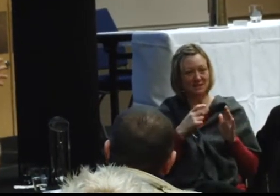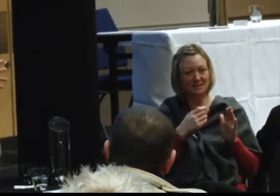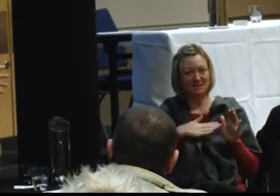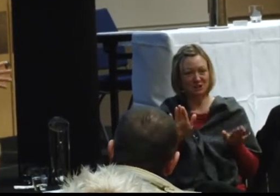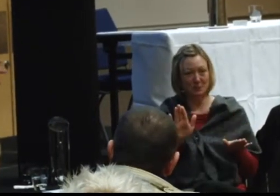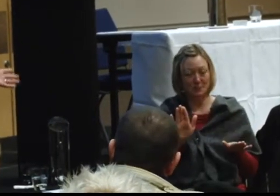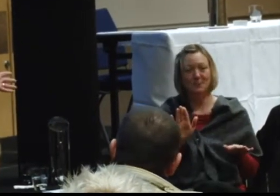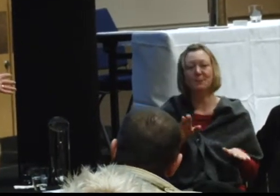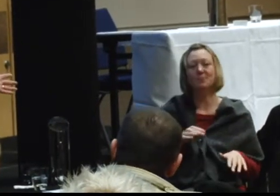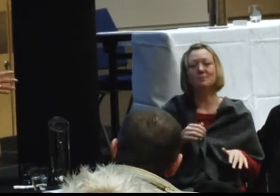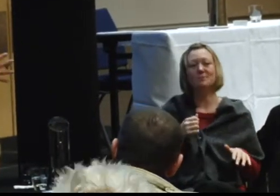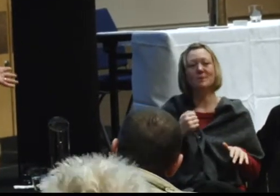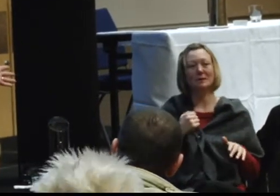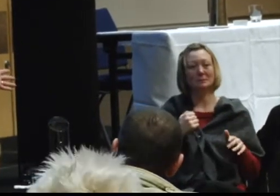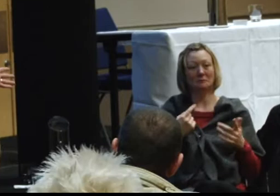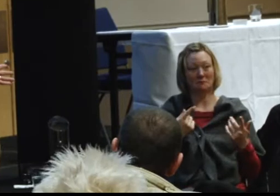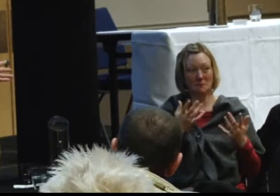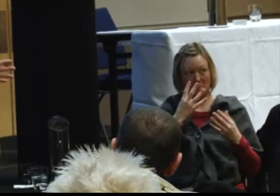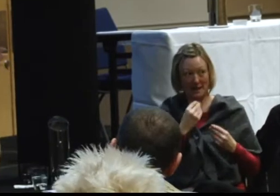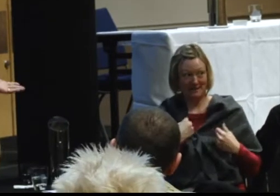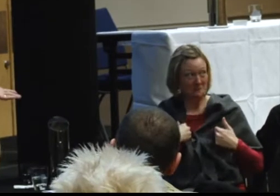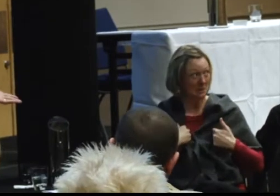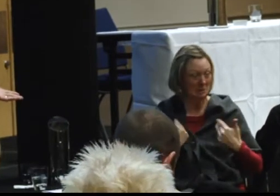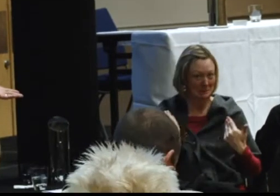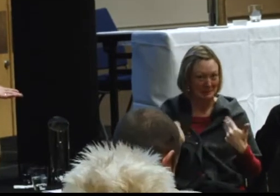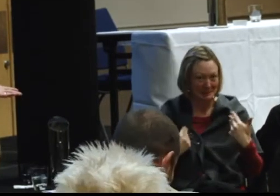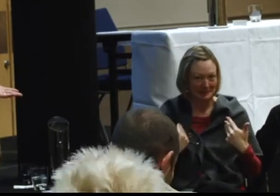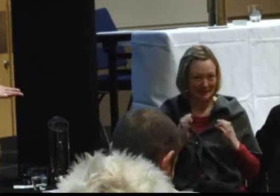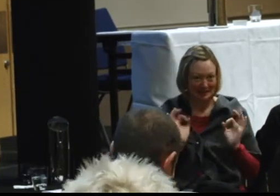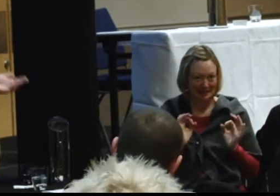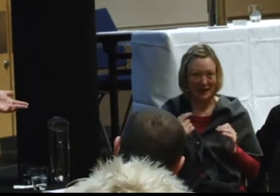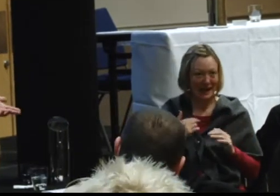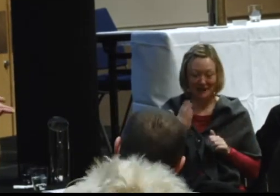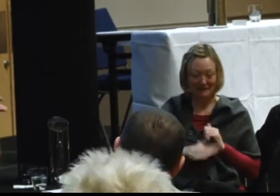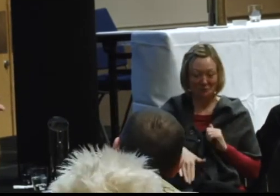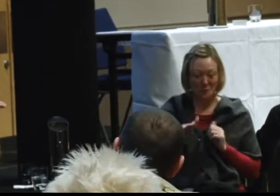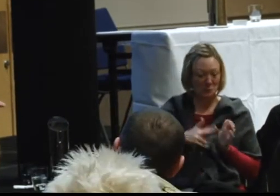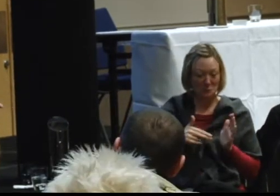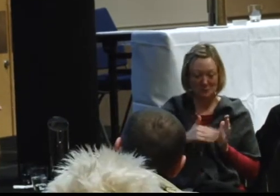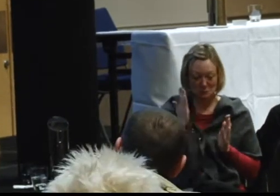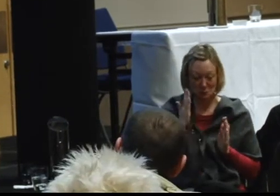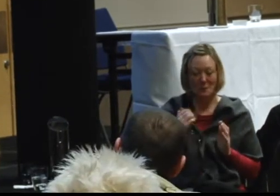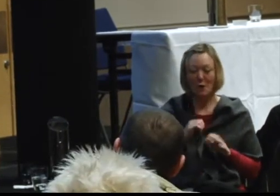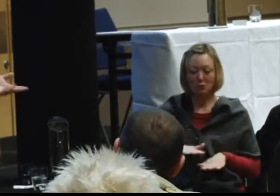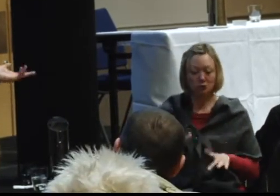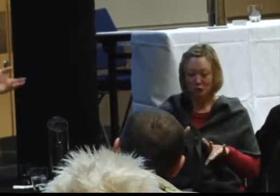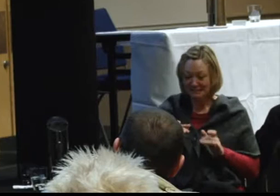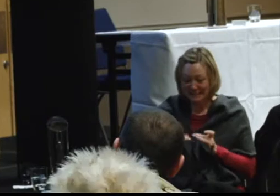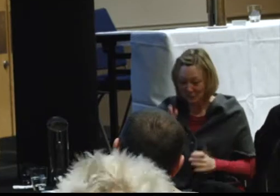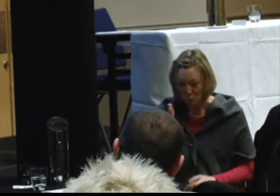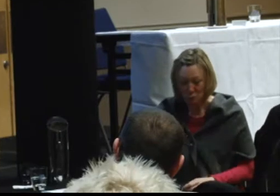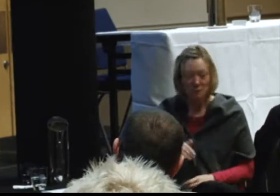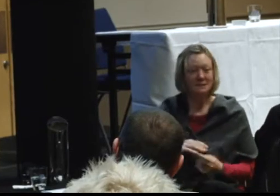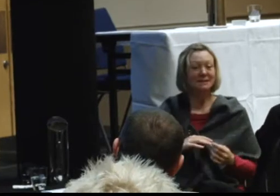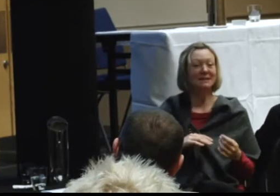Just to give you an idea of my credibility, which is basically none, I didn't go to school in New Zealand. I have children who haven't started school yet. I don't